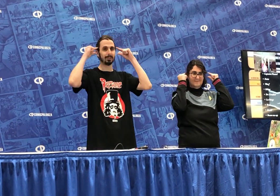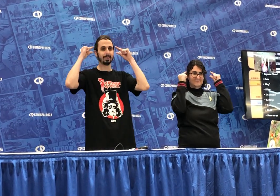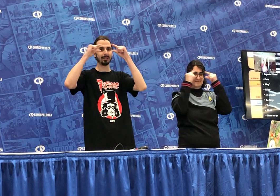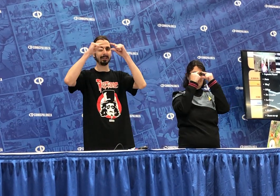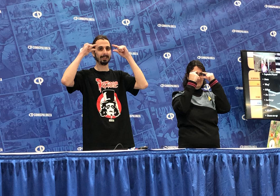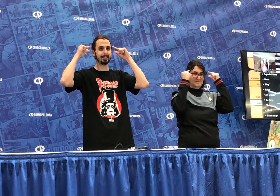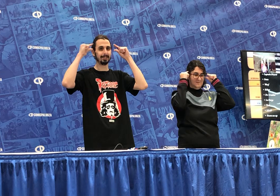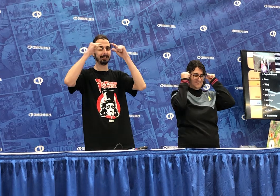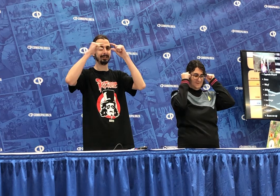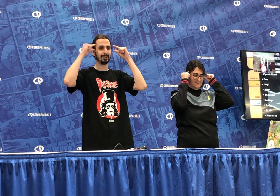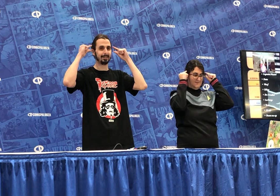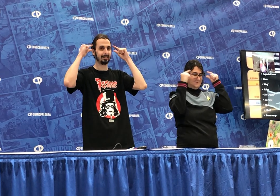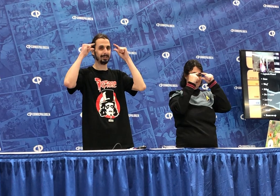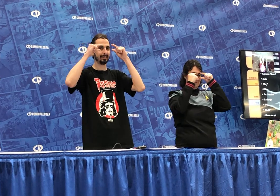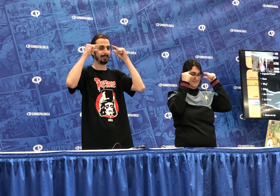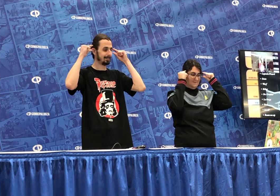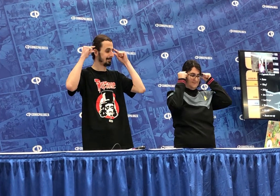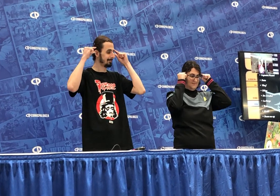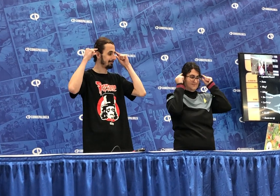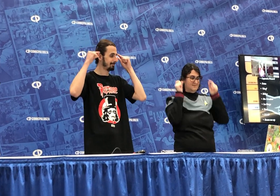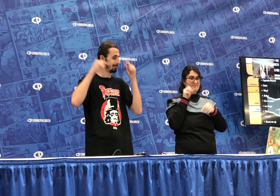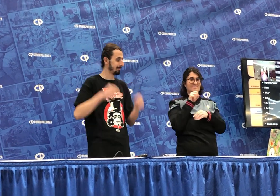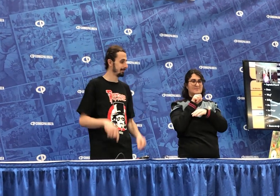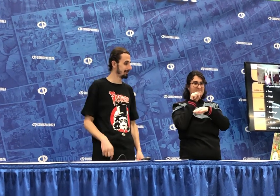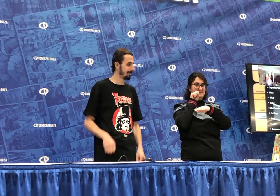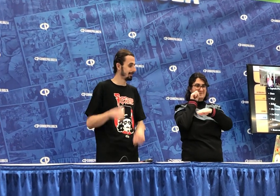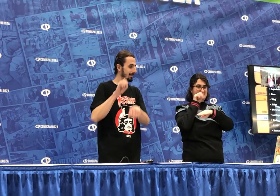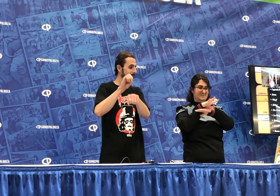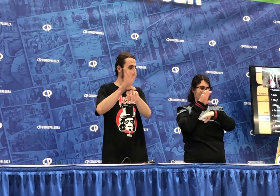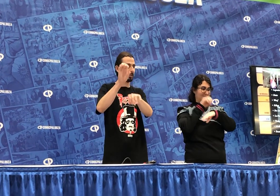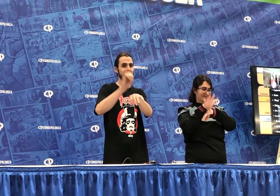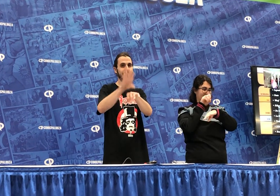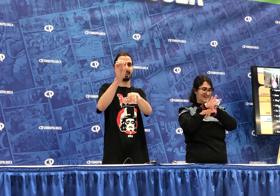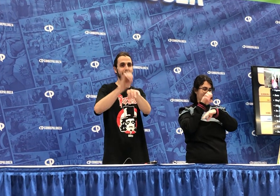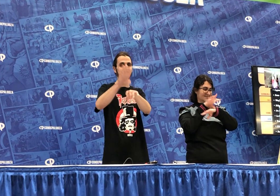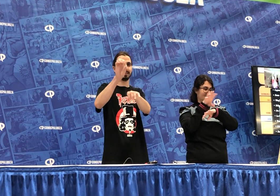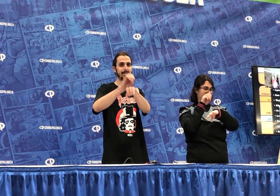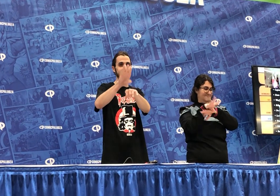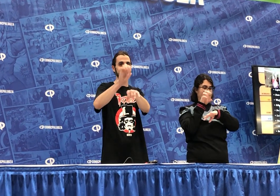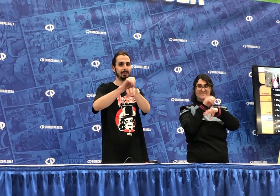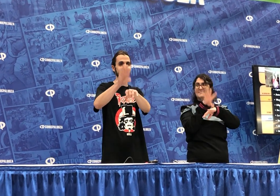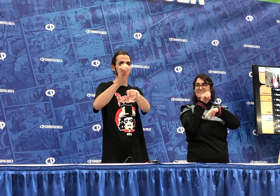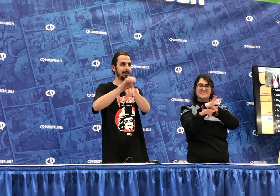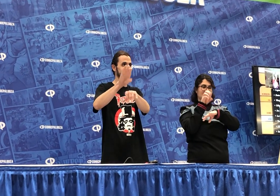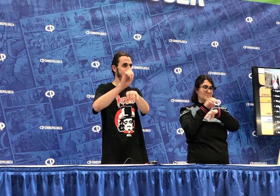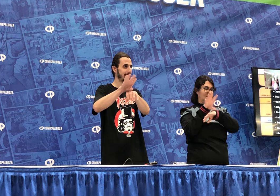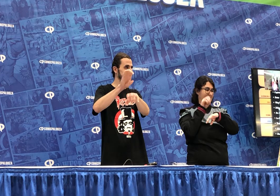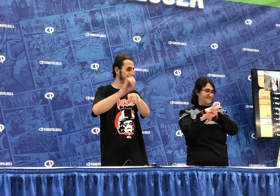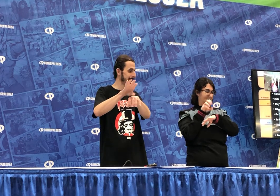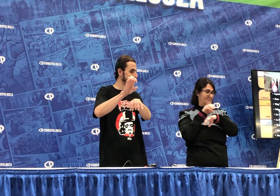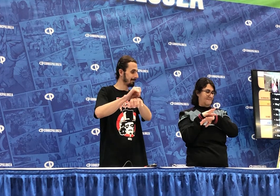Forge. Join the Forge. Troy, Counselor Troy. This is the sign for